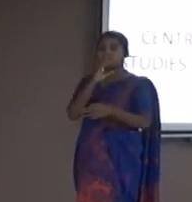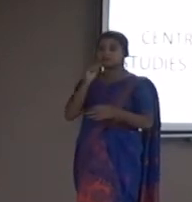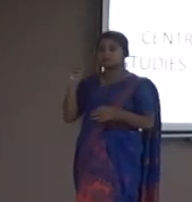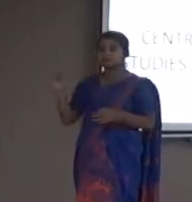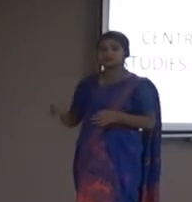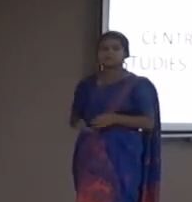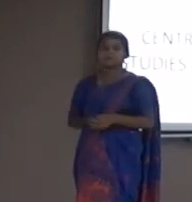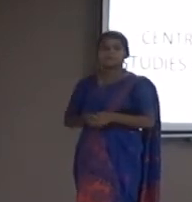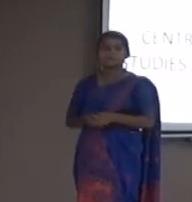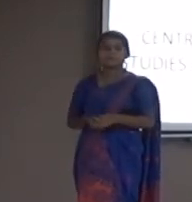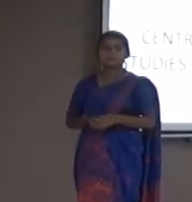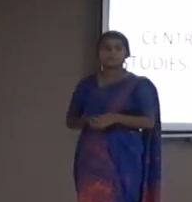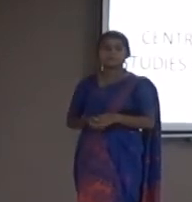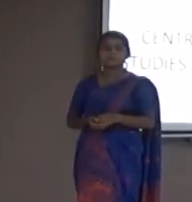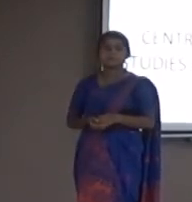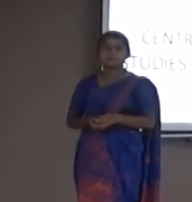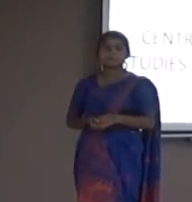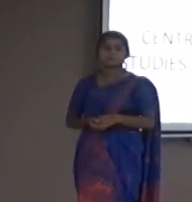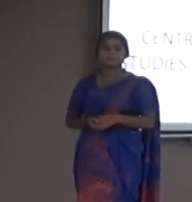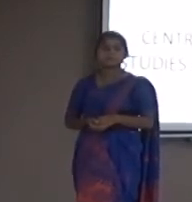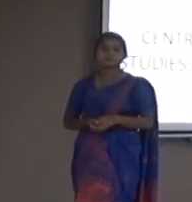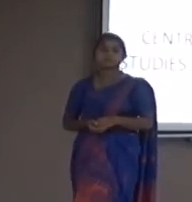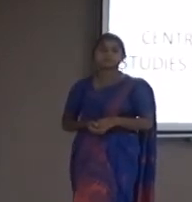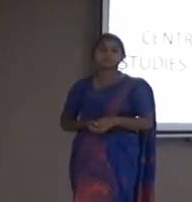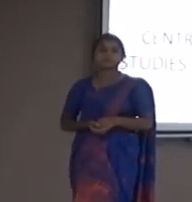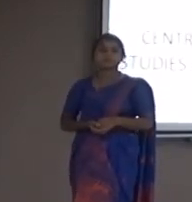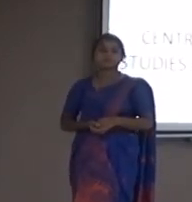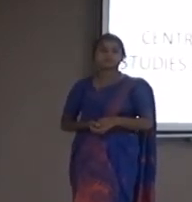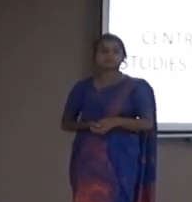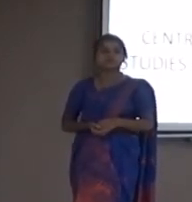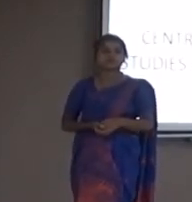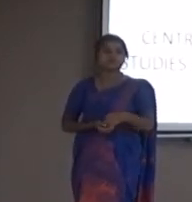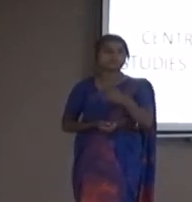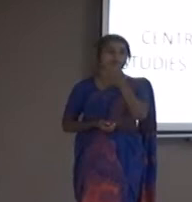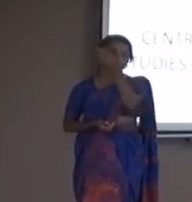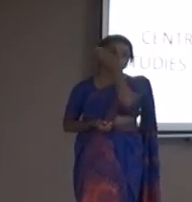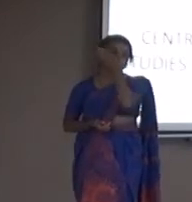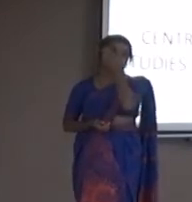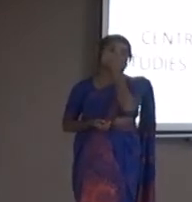come in and address this office gallery. Sir?